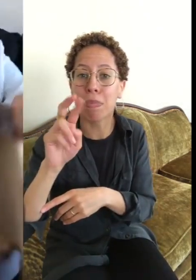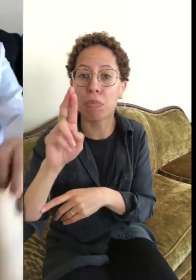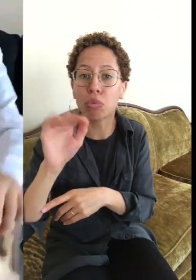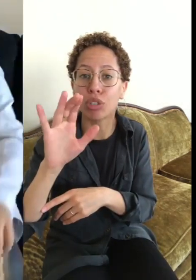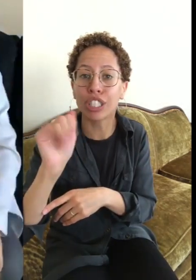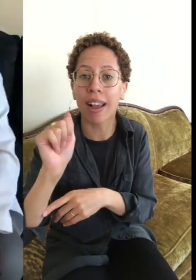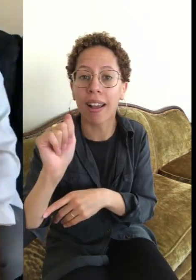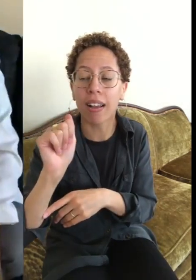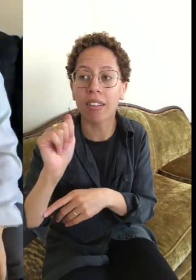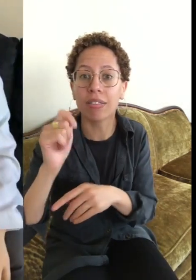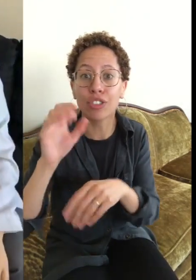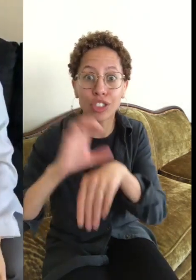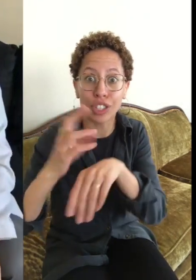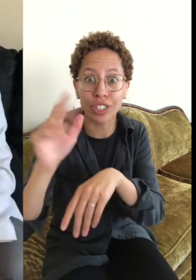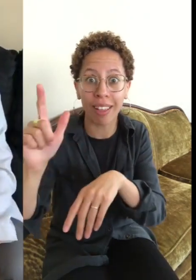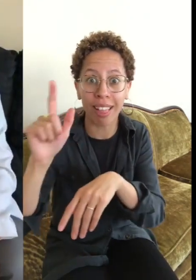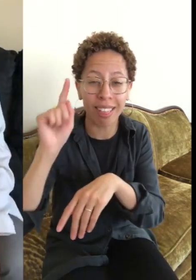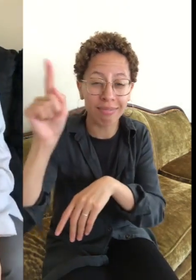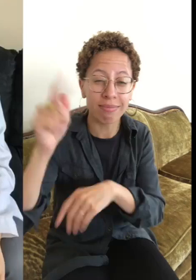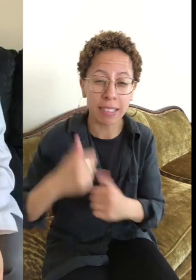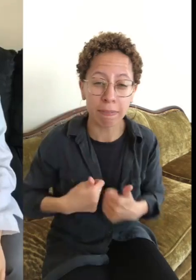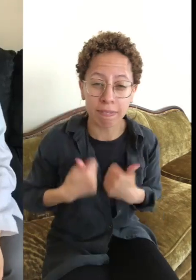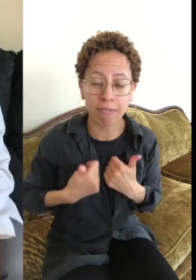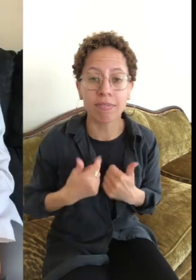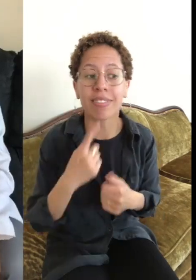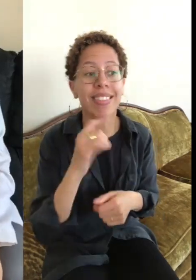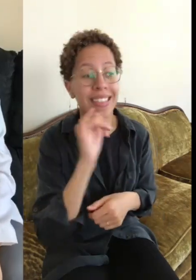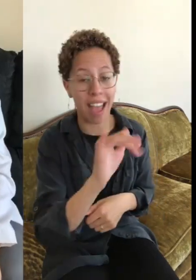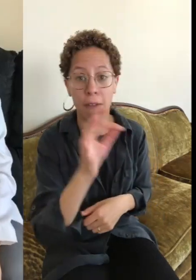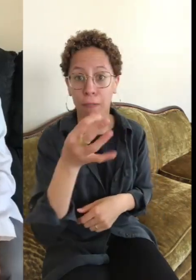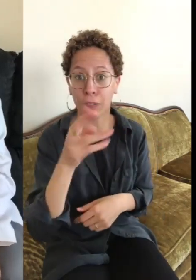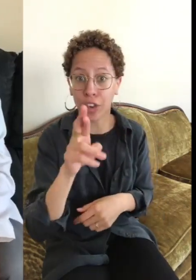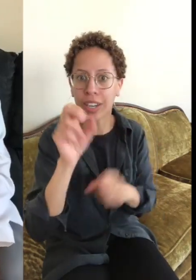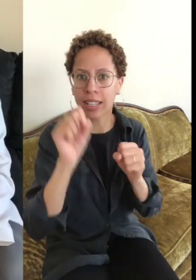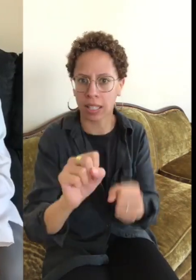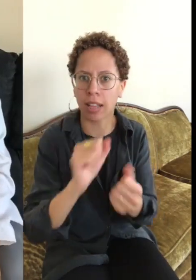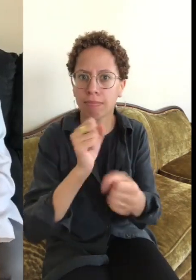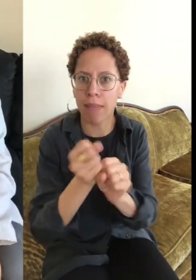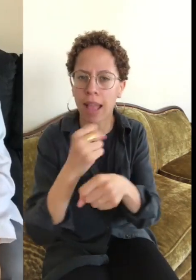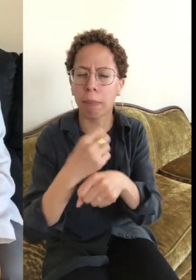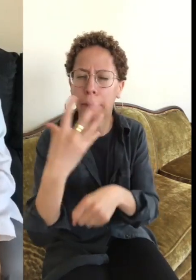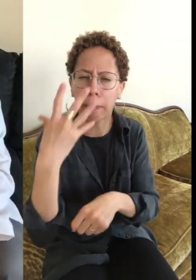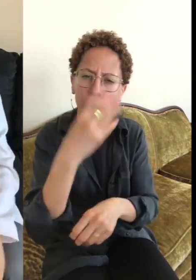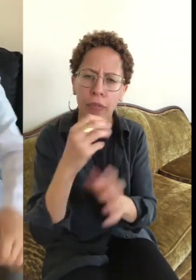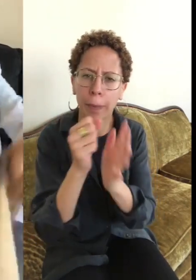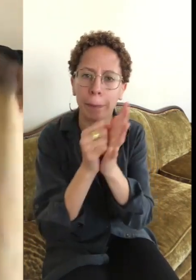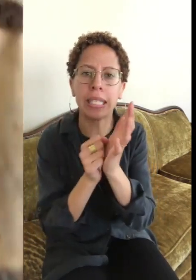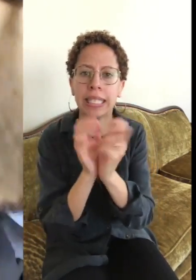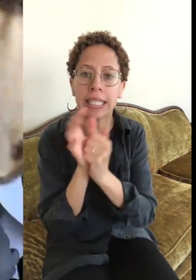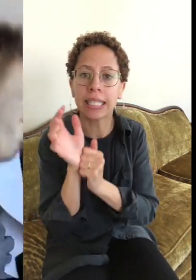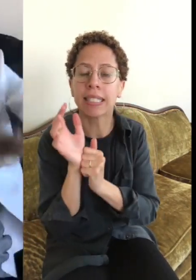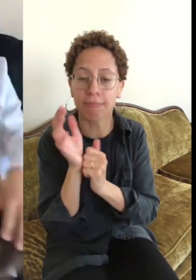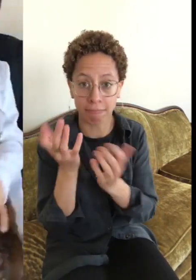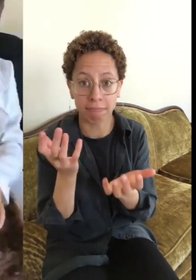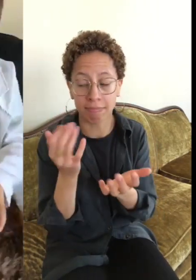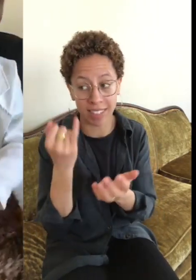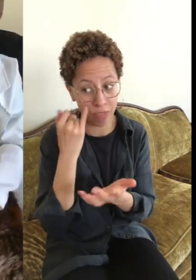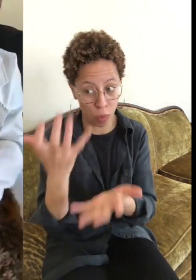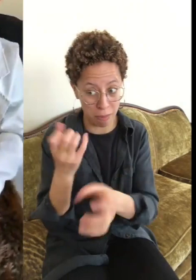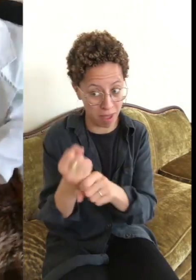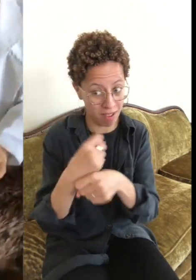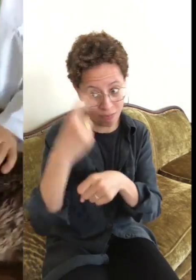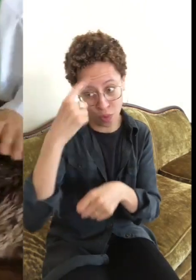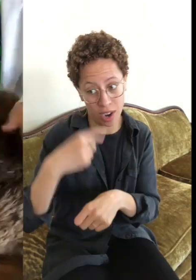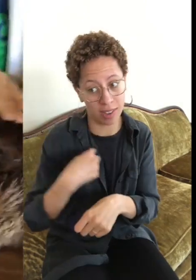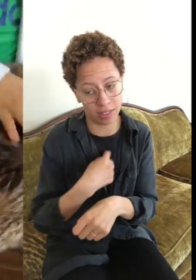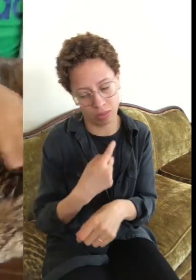some beautiful mitts. And that's true, it would. So if you want to make us some mitts, we would love it. All right. It has 2 layers of